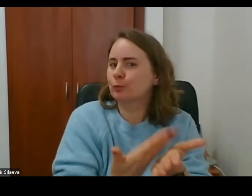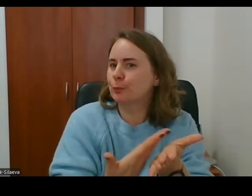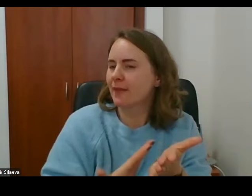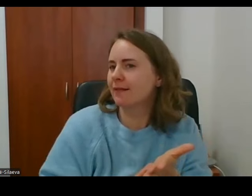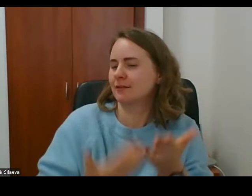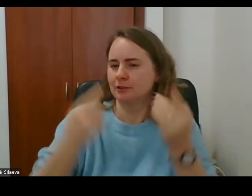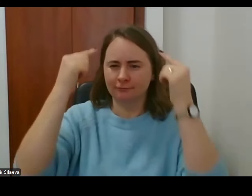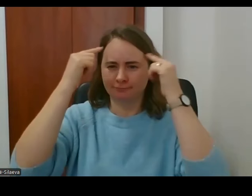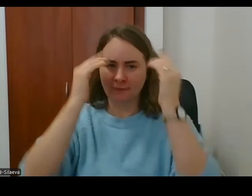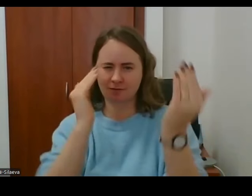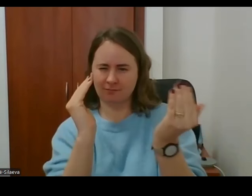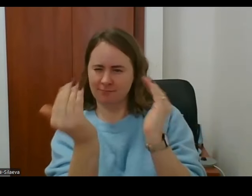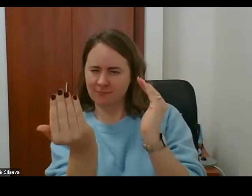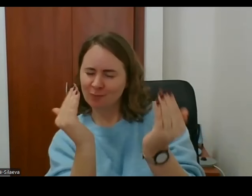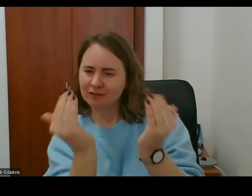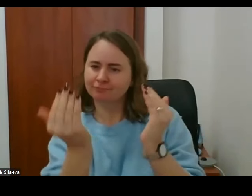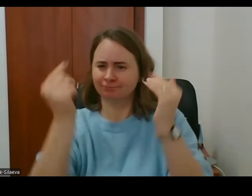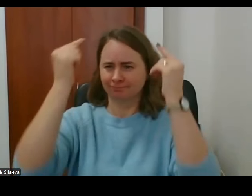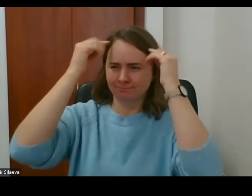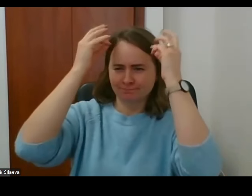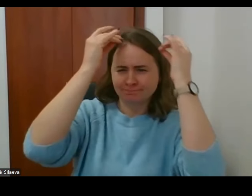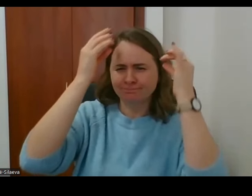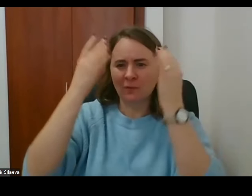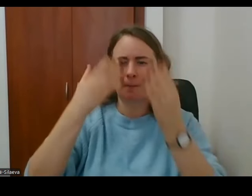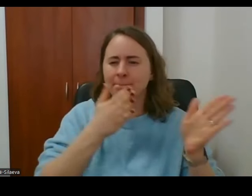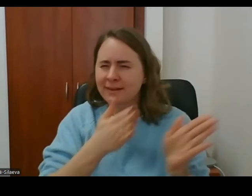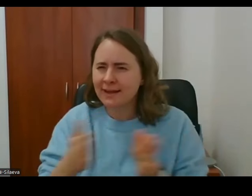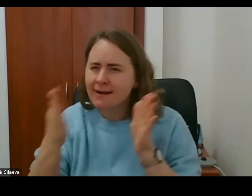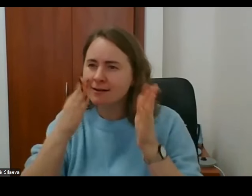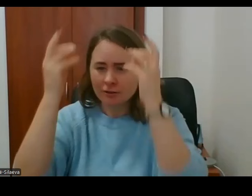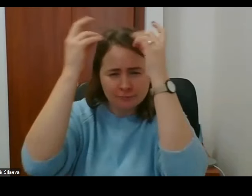can argue, we can analyze, we can understand, we can express,